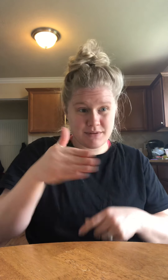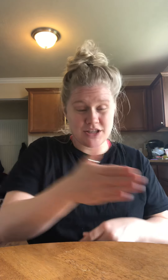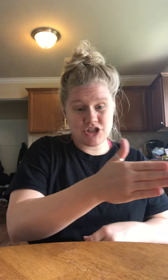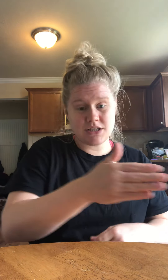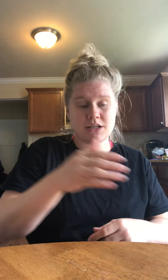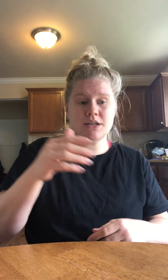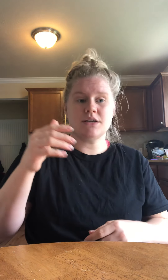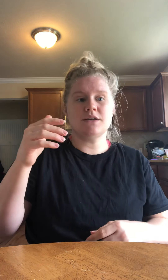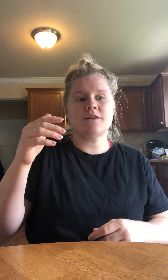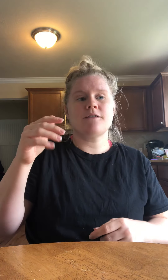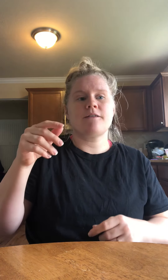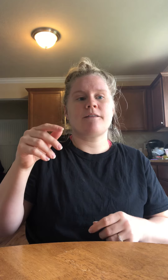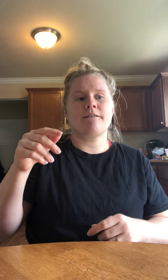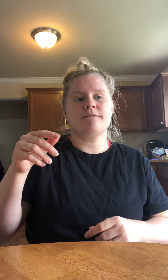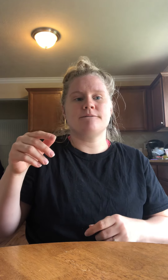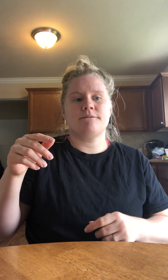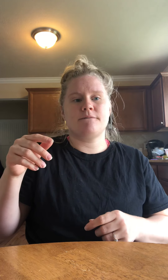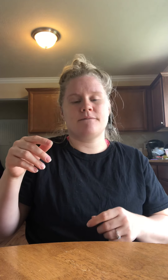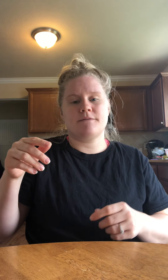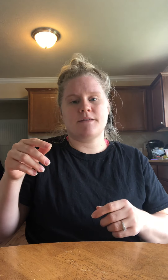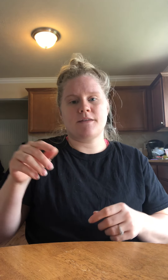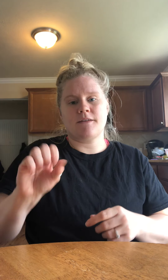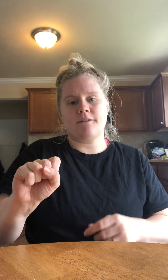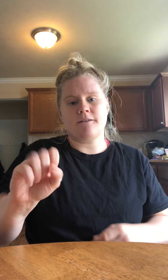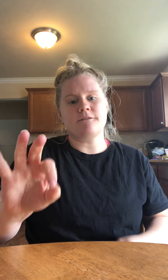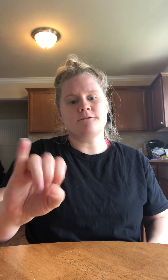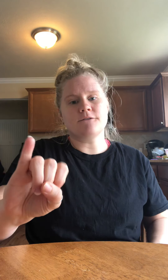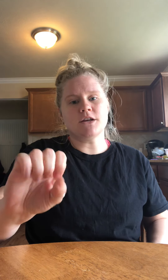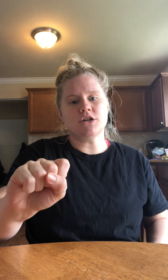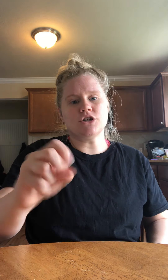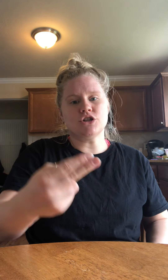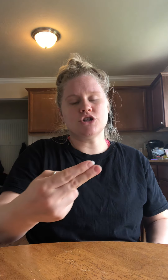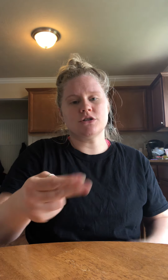there's this entire class of words called base plurals,